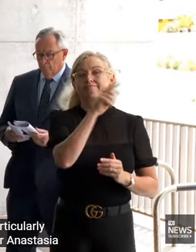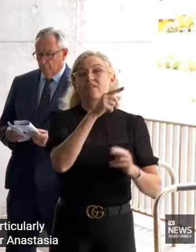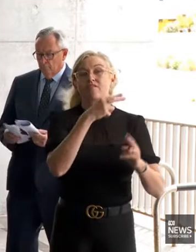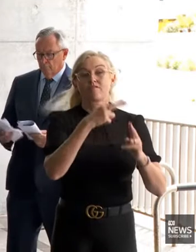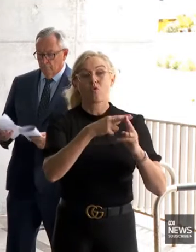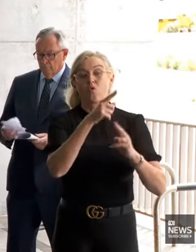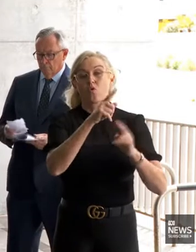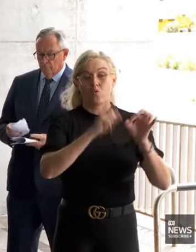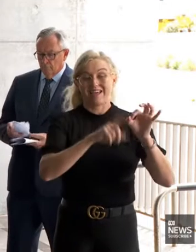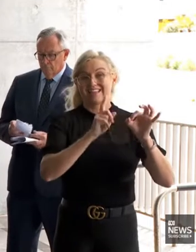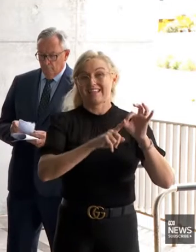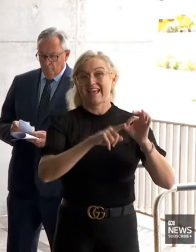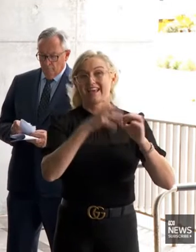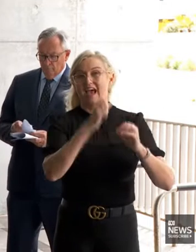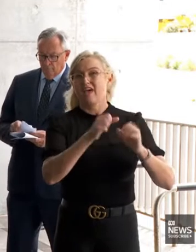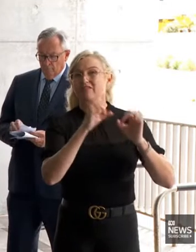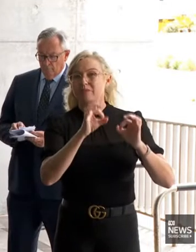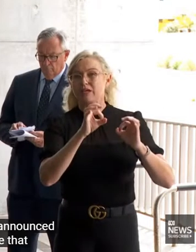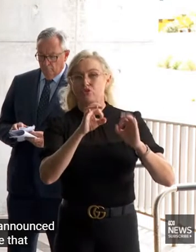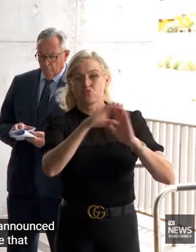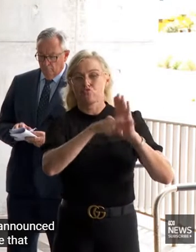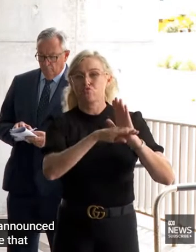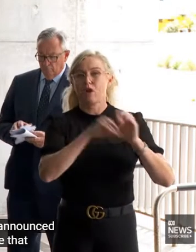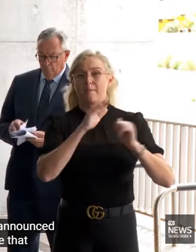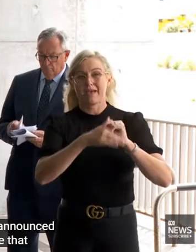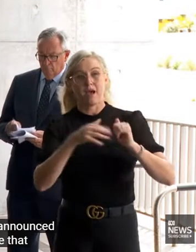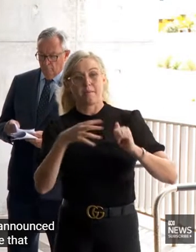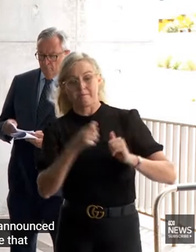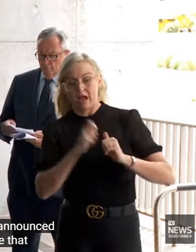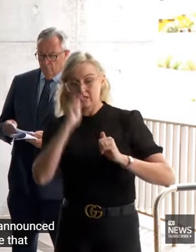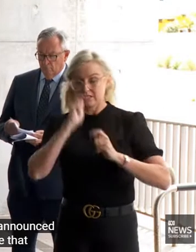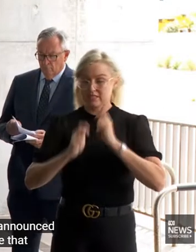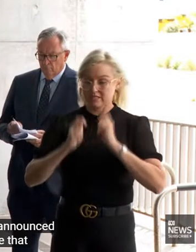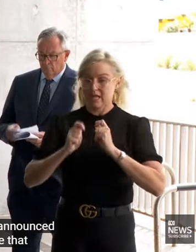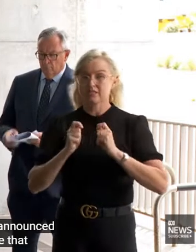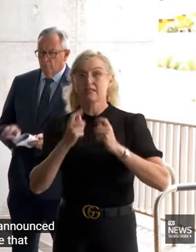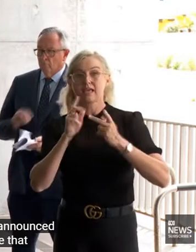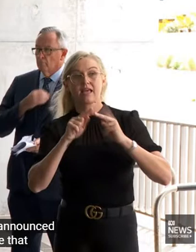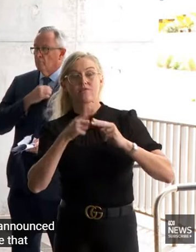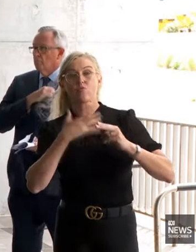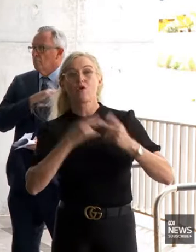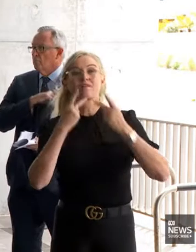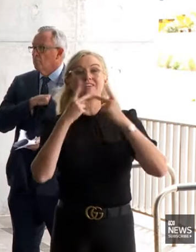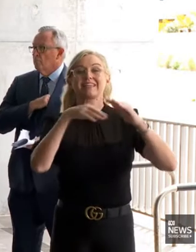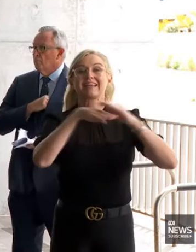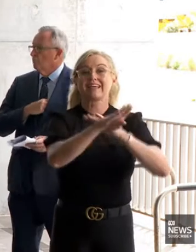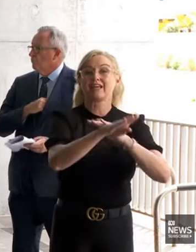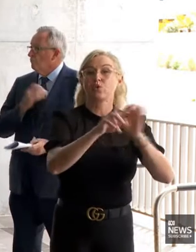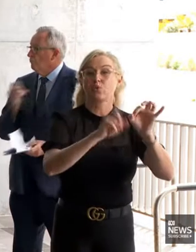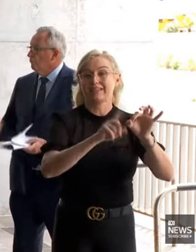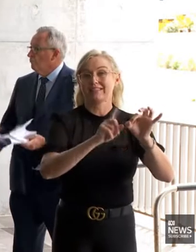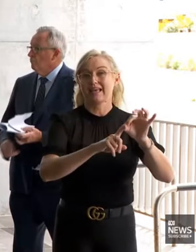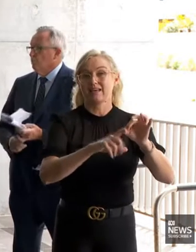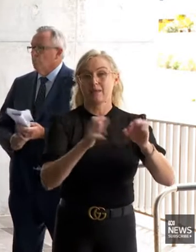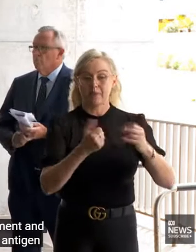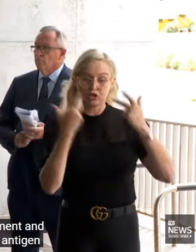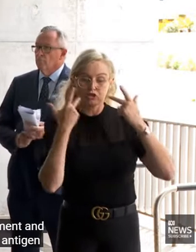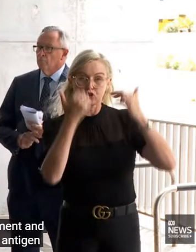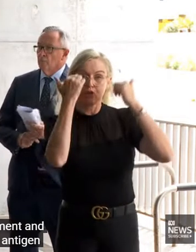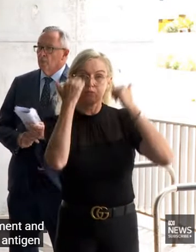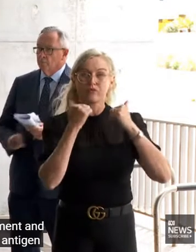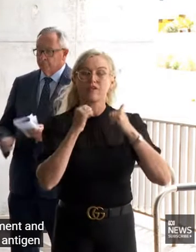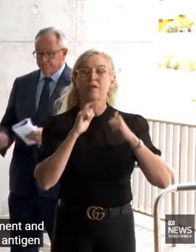requirement and transition to a rapid antigen test from 1 January, because we're seeing in respect of testing